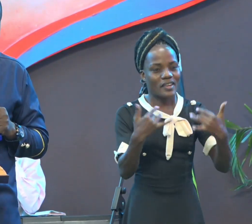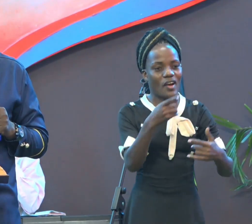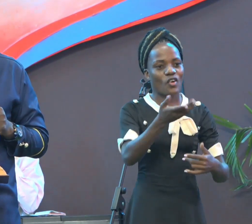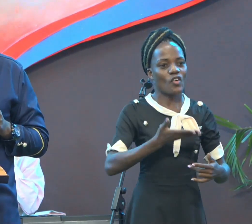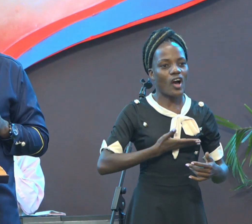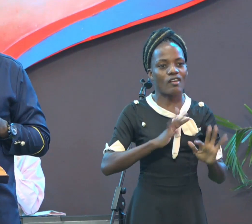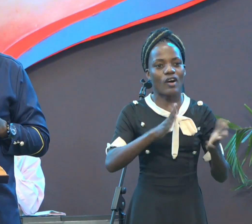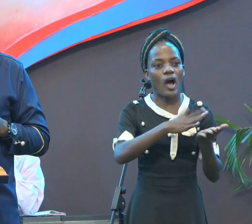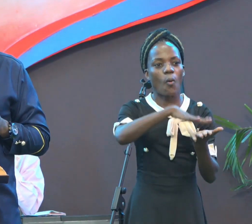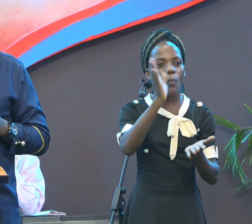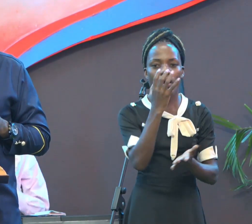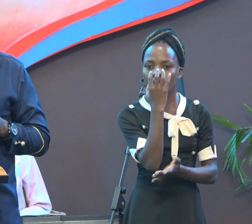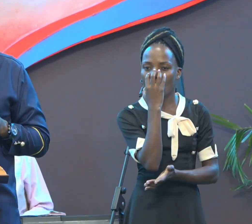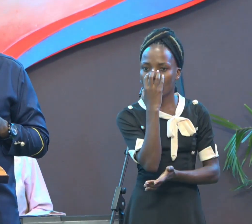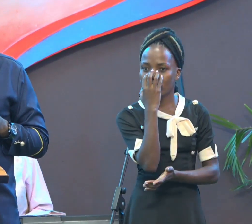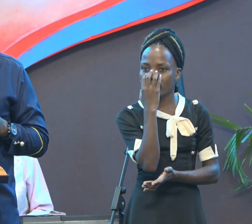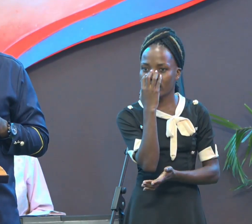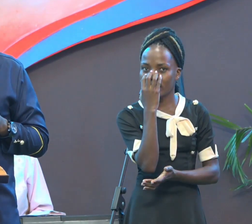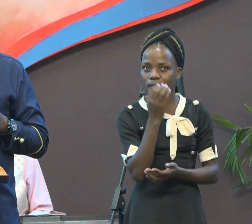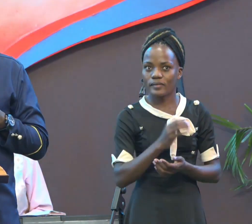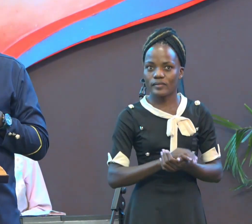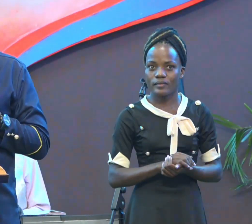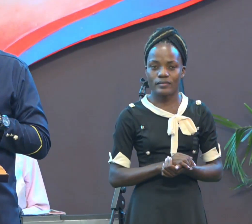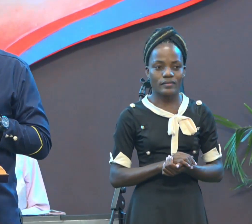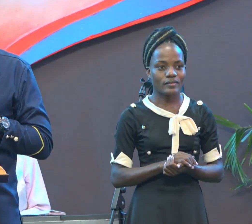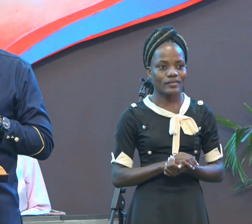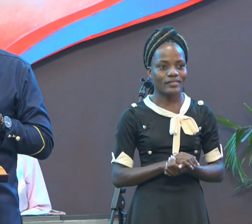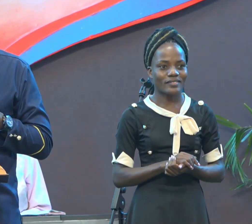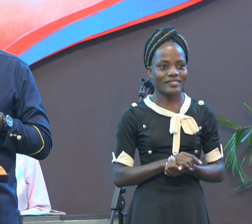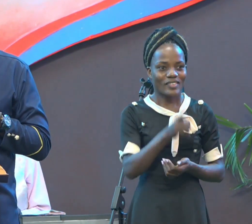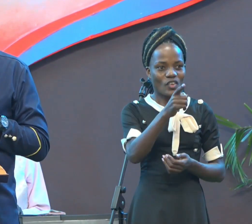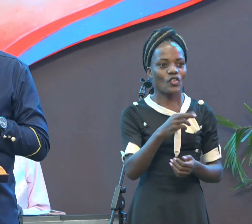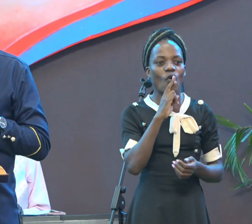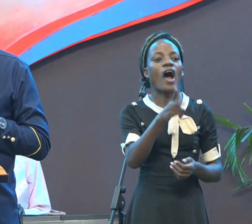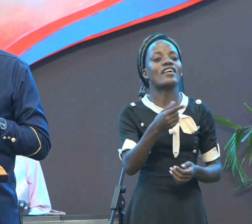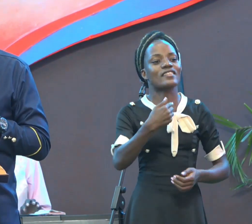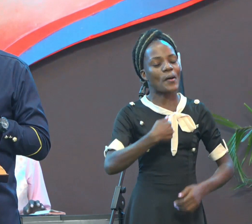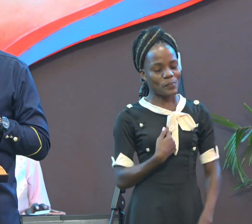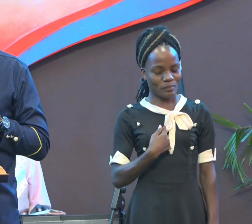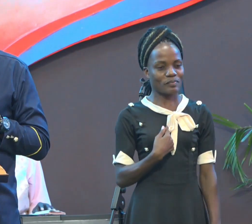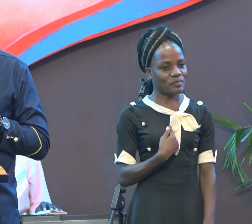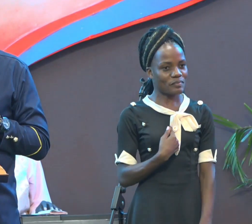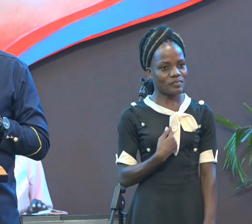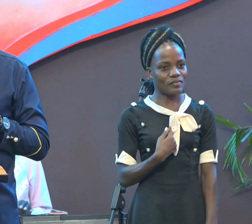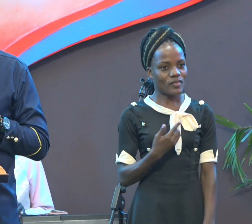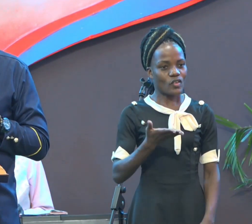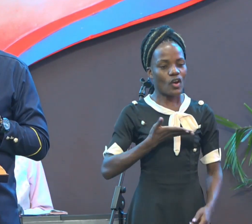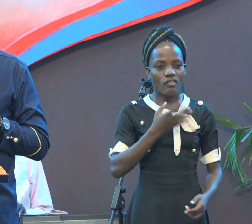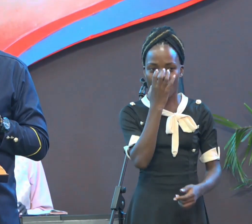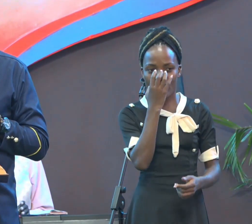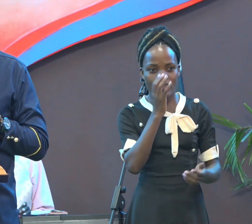ki? How much have you taken of that breath? Oyagala nnyo okuddamu ebibuuzo ekyo kiddemu. Now repeat that.